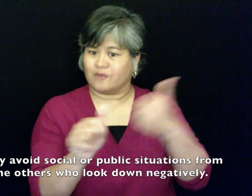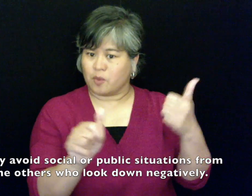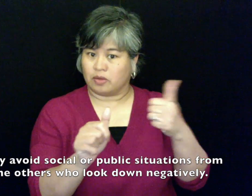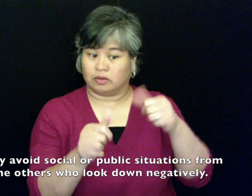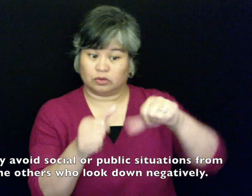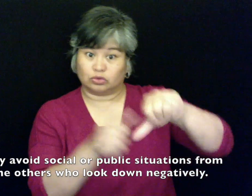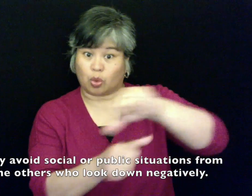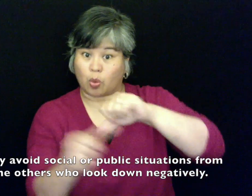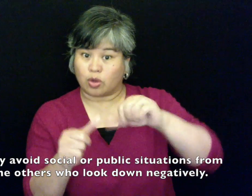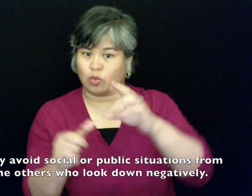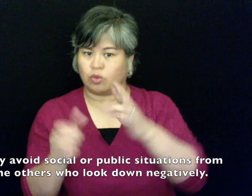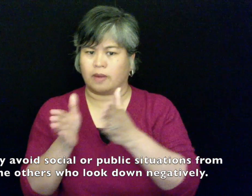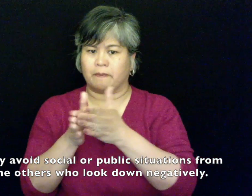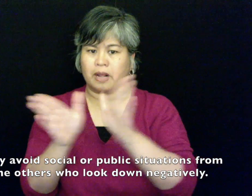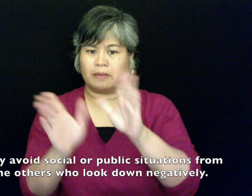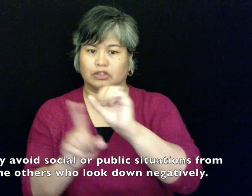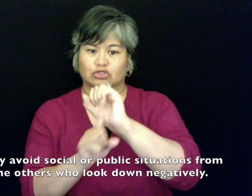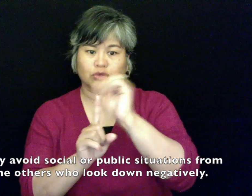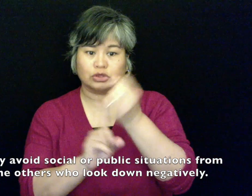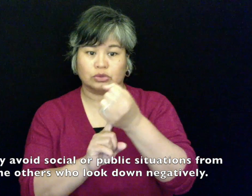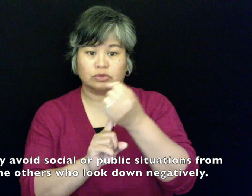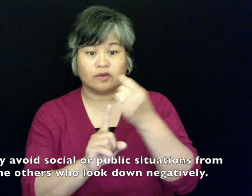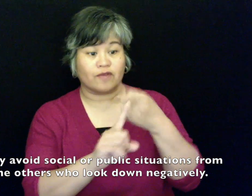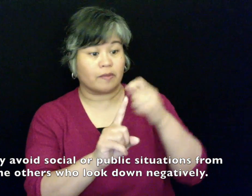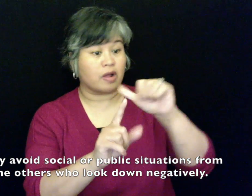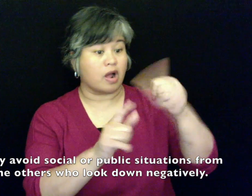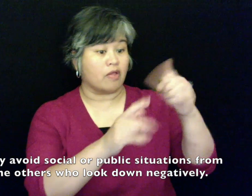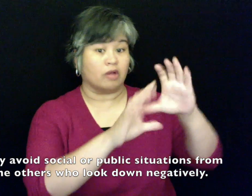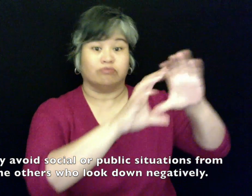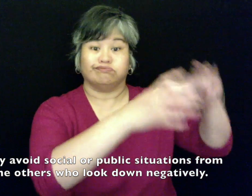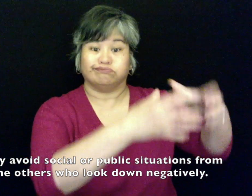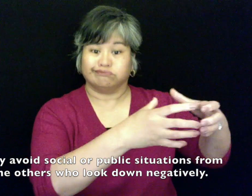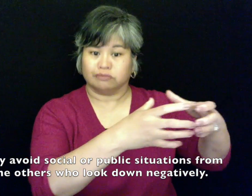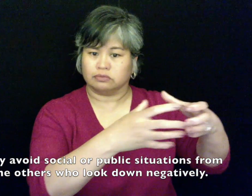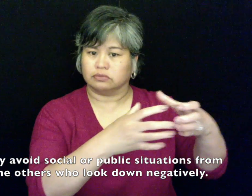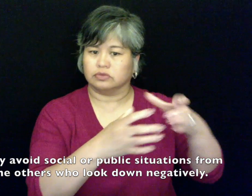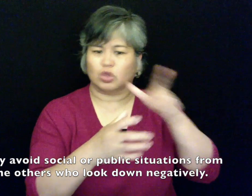They avoid social or public situations from others who look down on negativity.